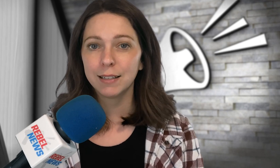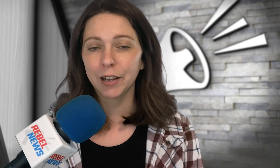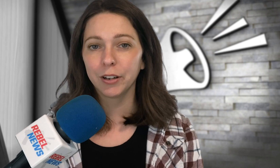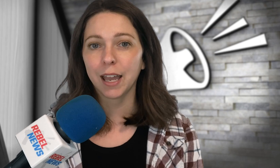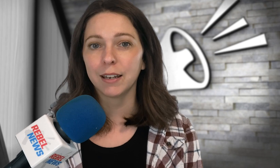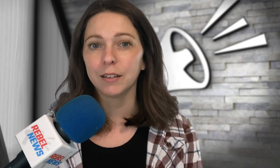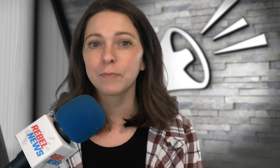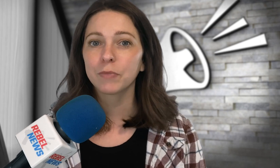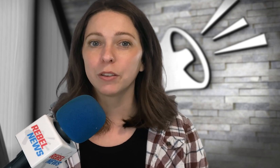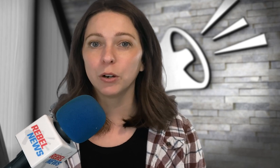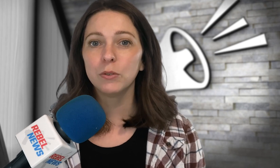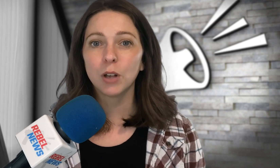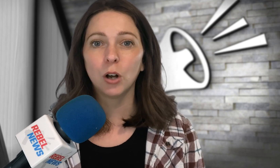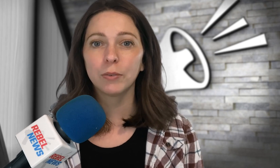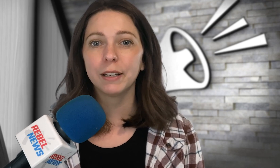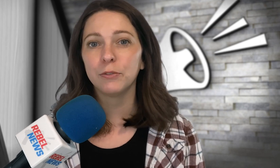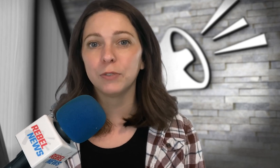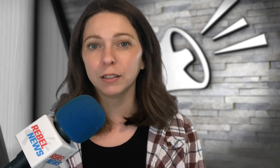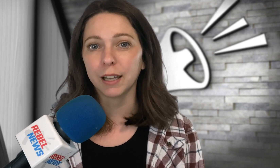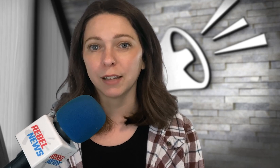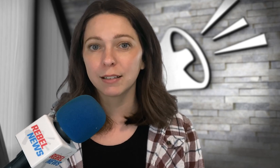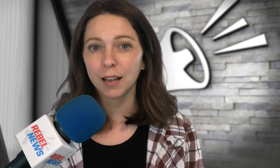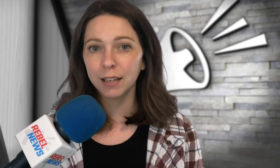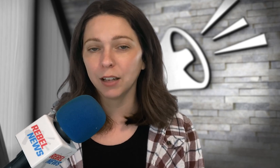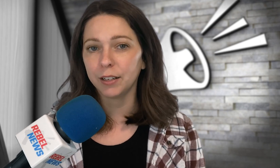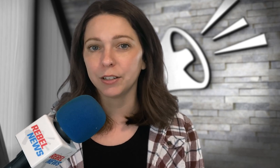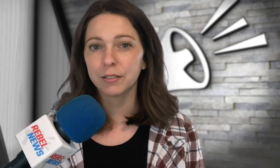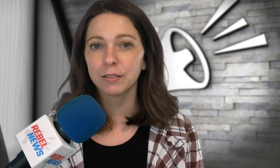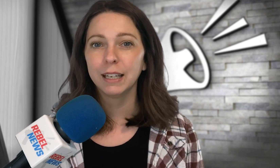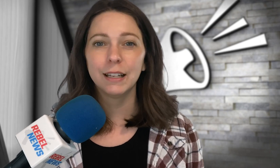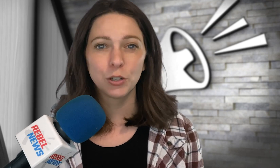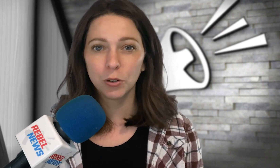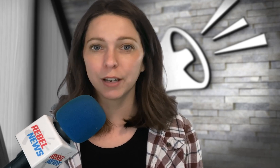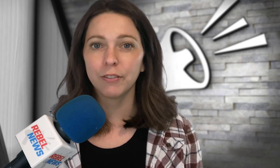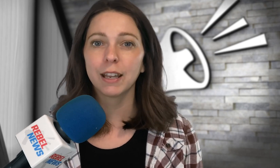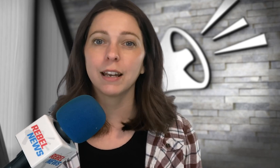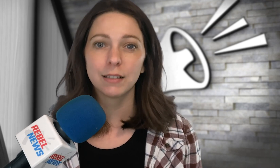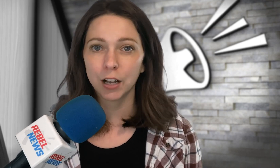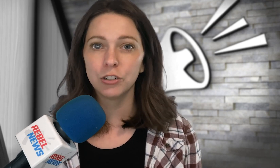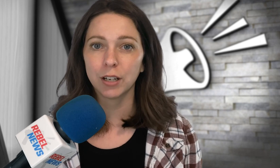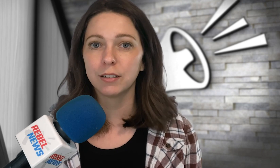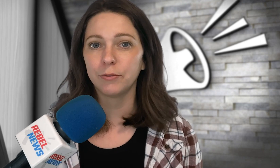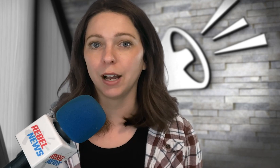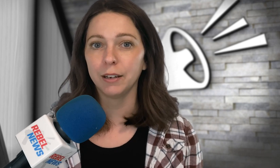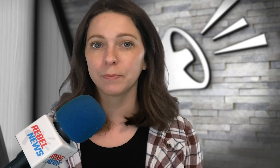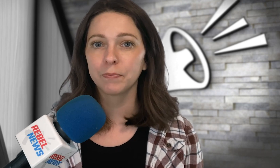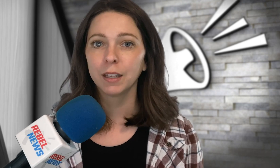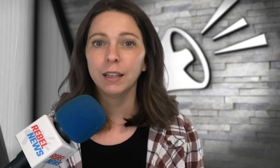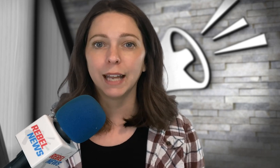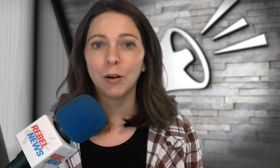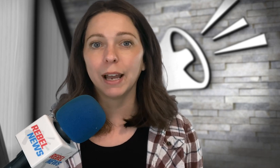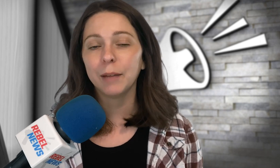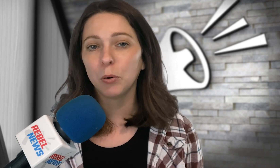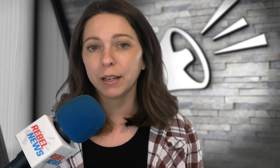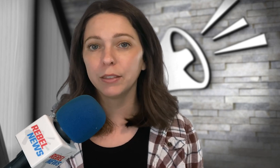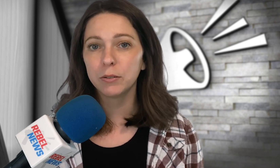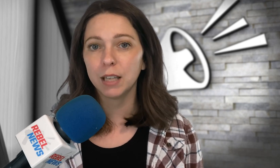segregated those already feeling like sideliners. It's horrific and it's unjustified. Now, I had pointed those same